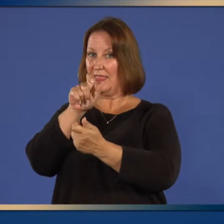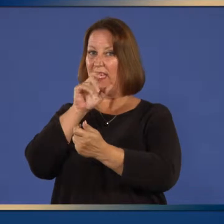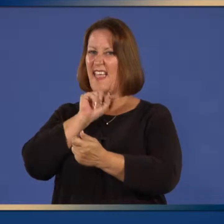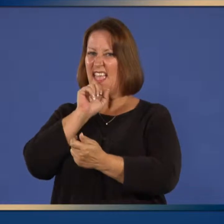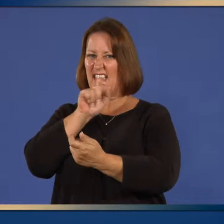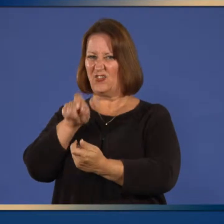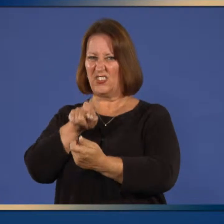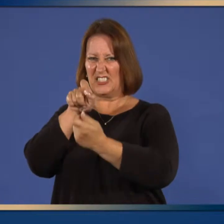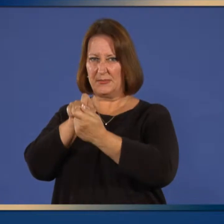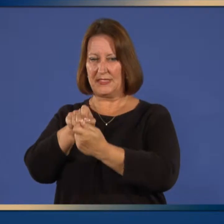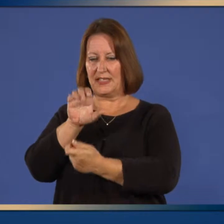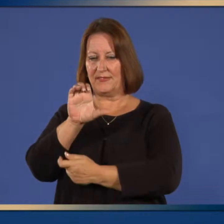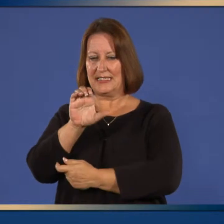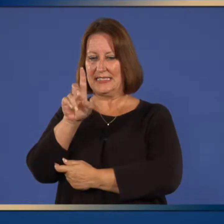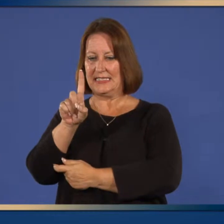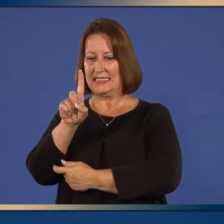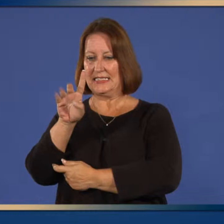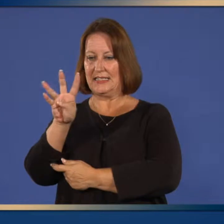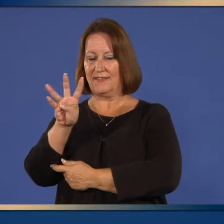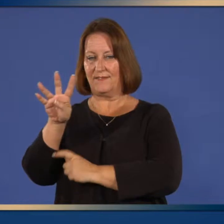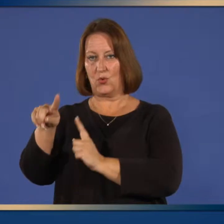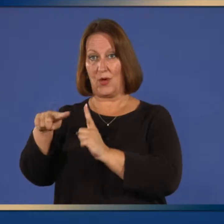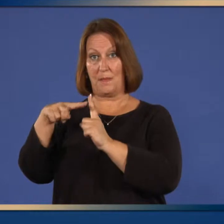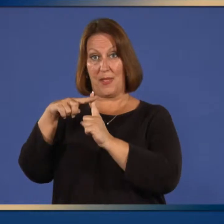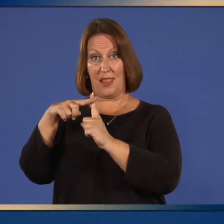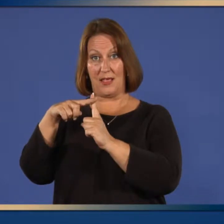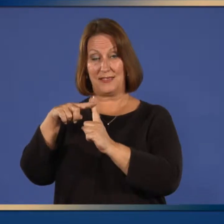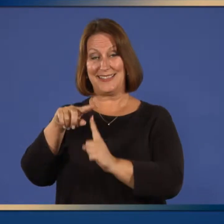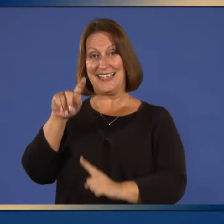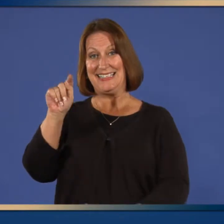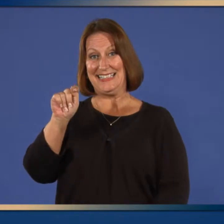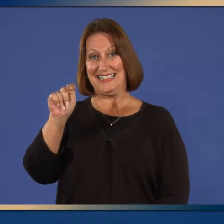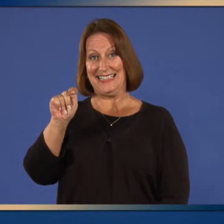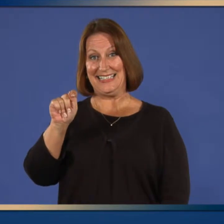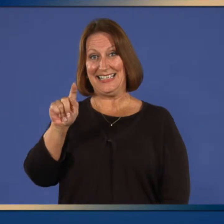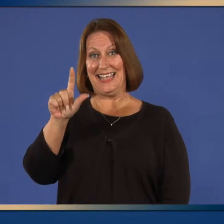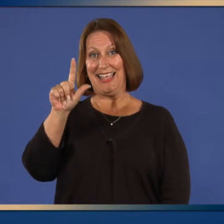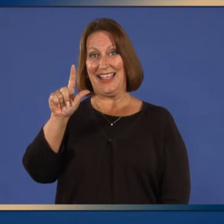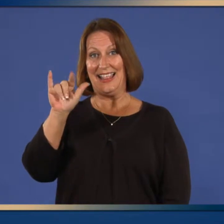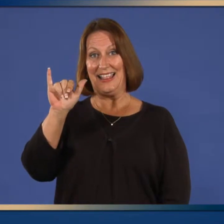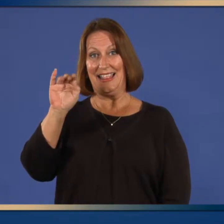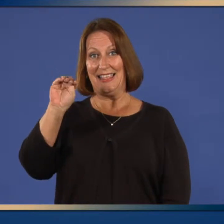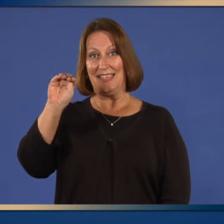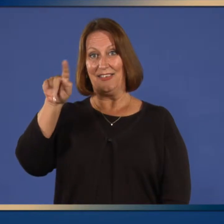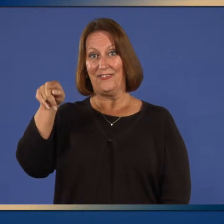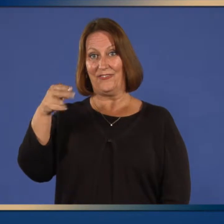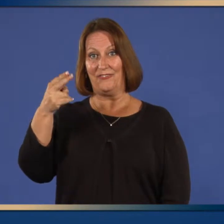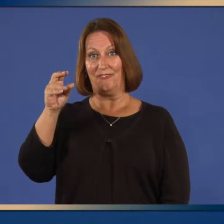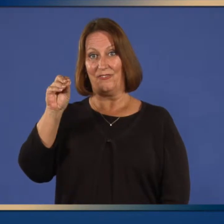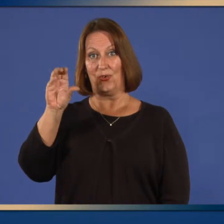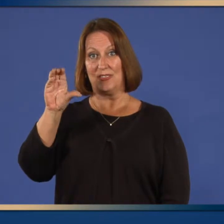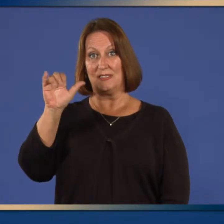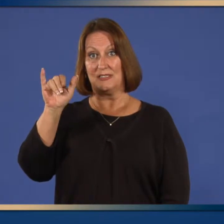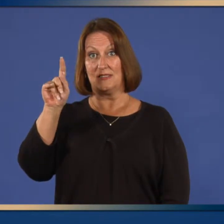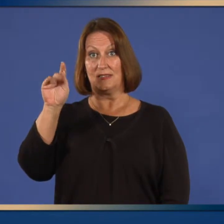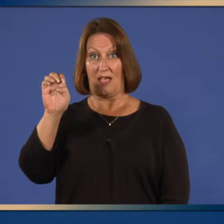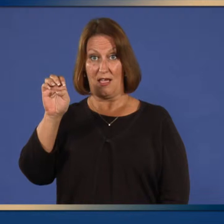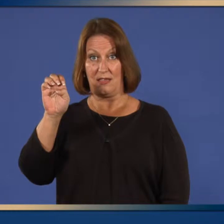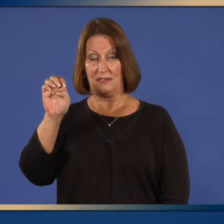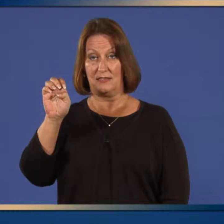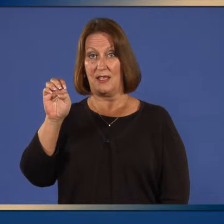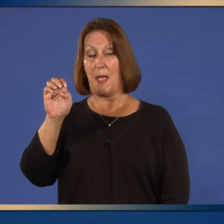Likewise, varicella vaccine should be considered for HIV-infected children